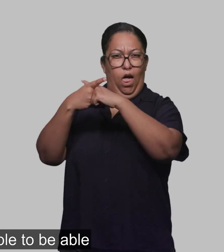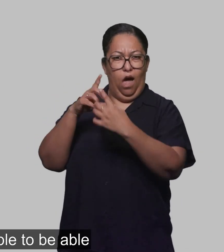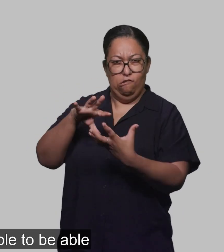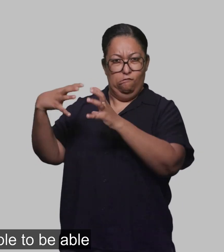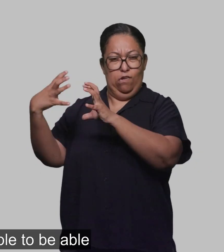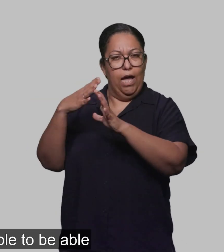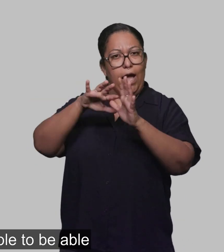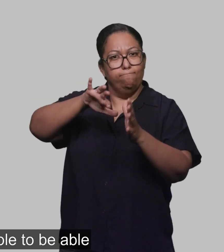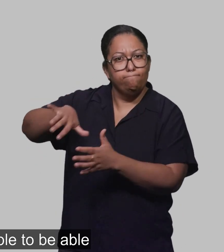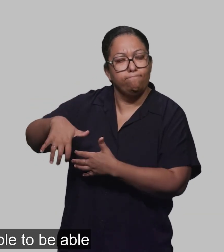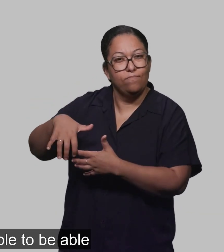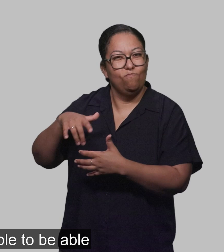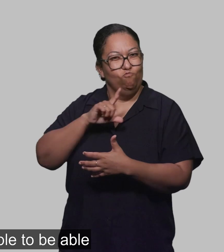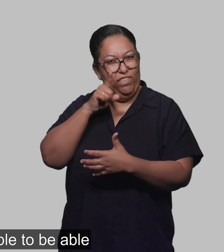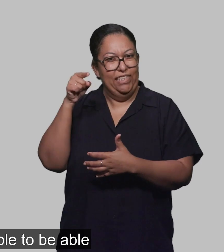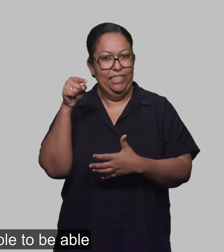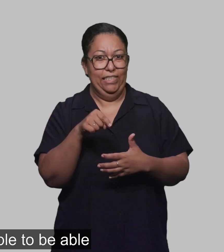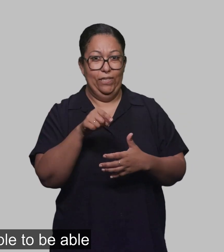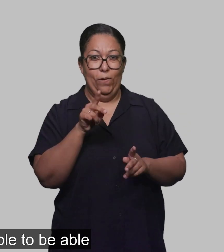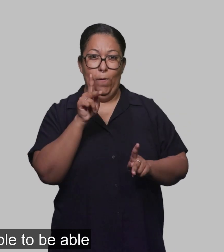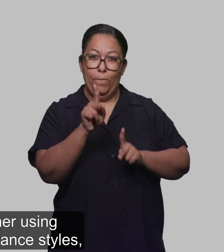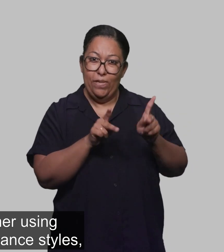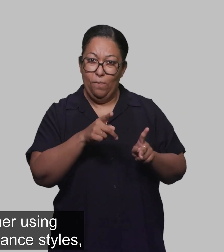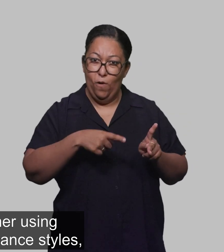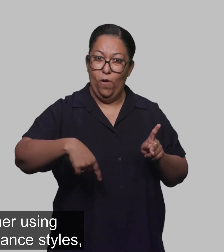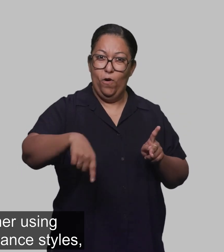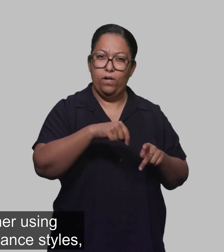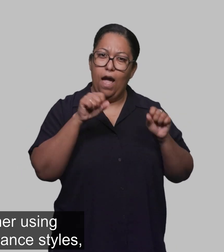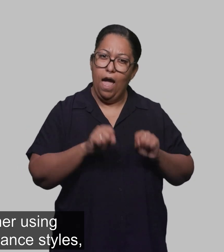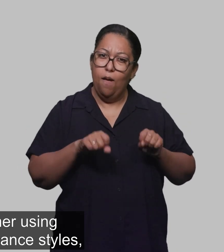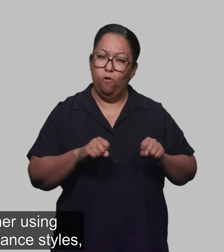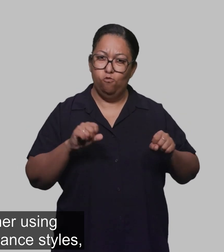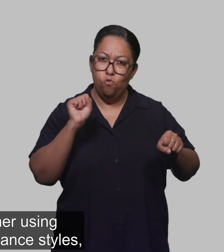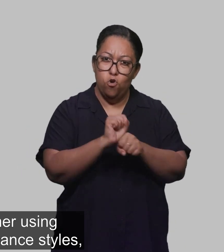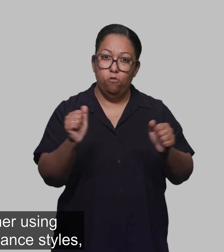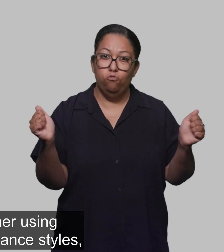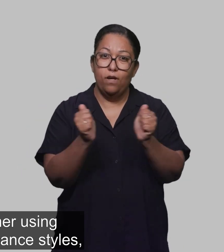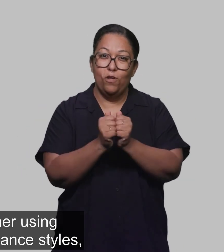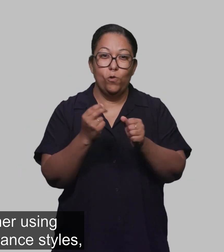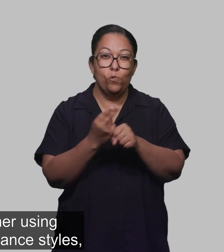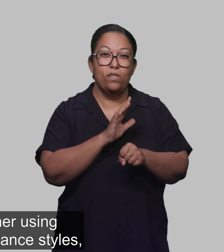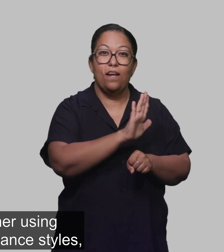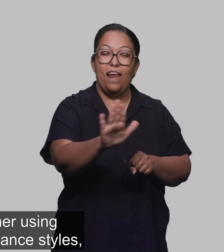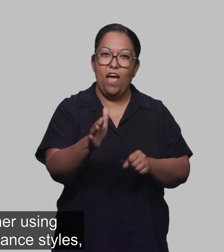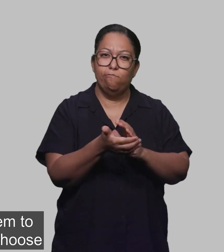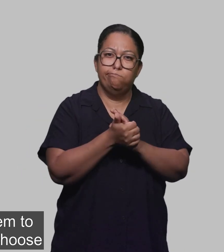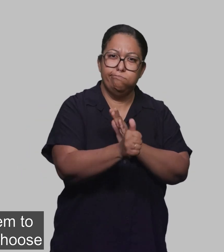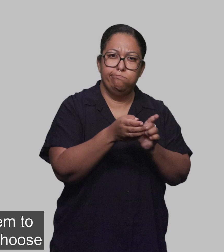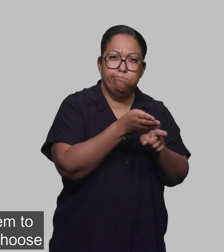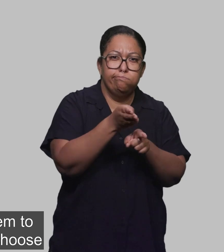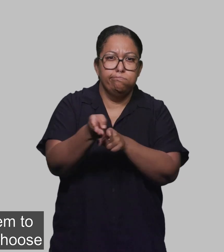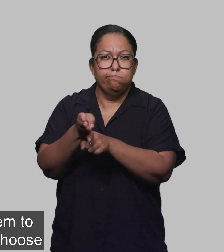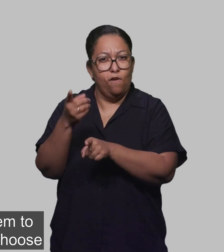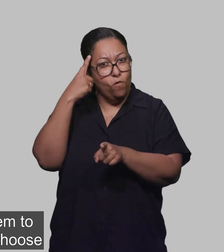but mainly for people to be able to work together using their own performance styles and